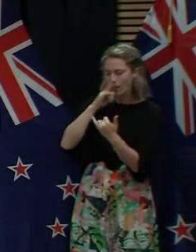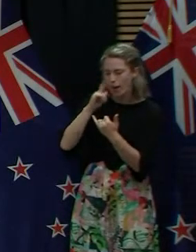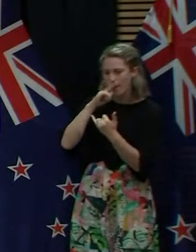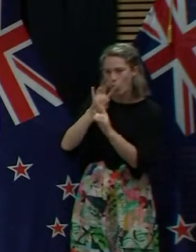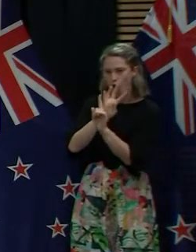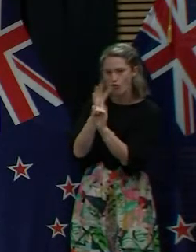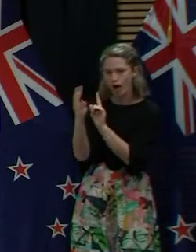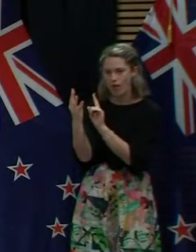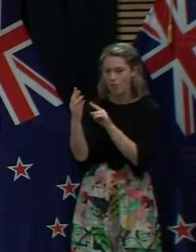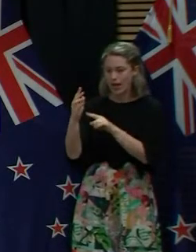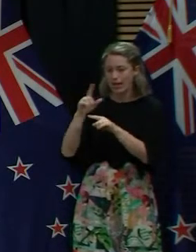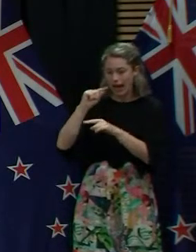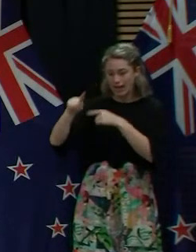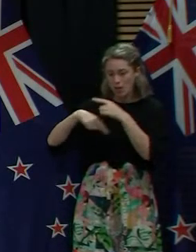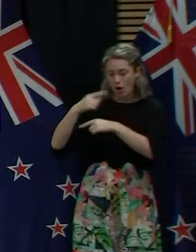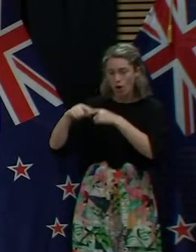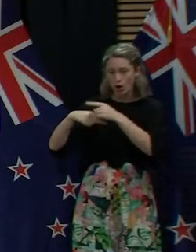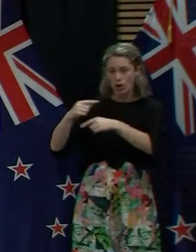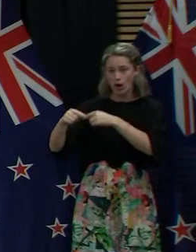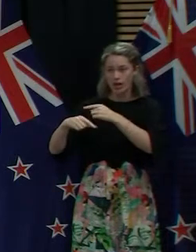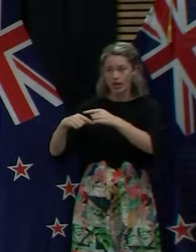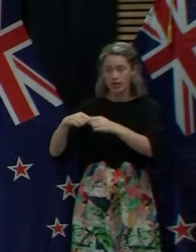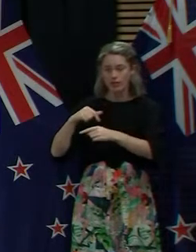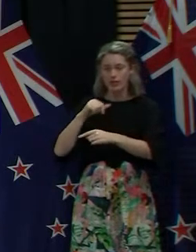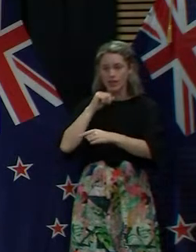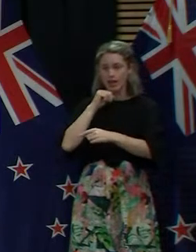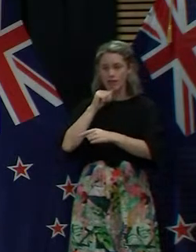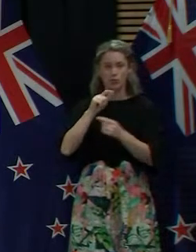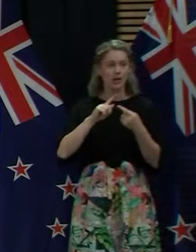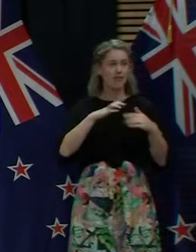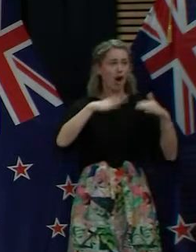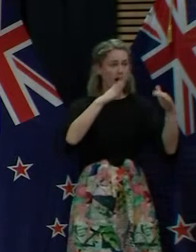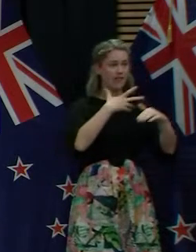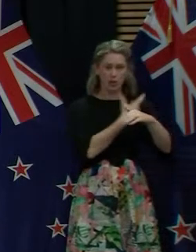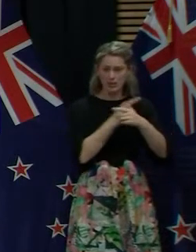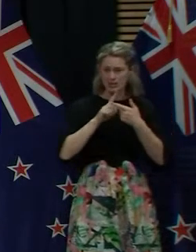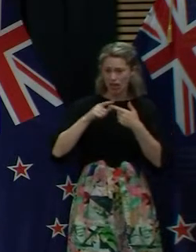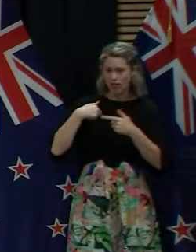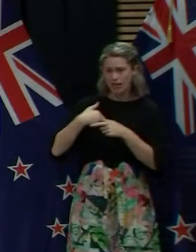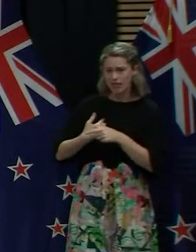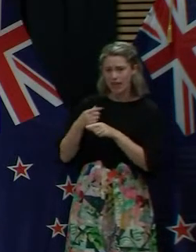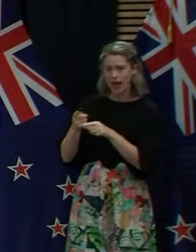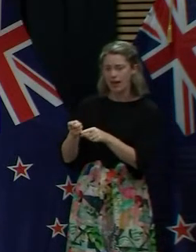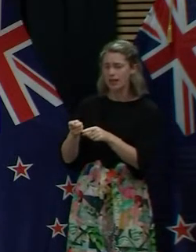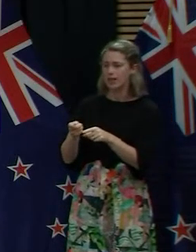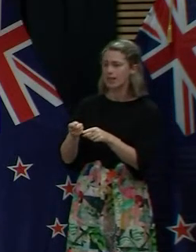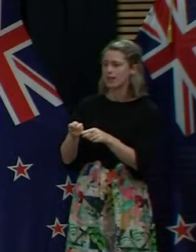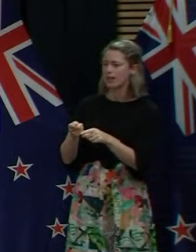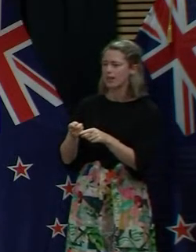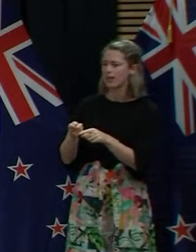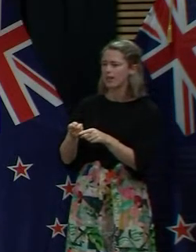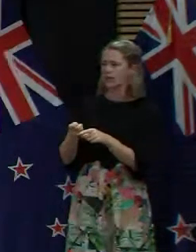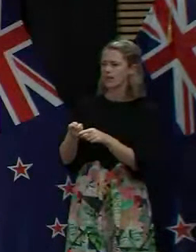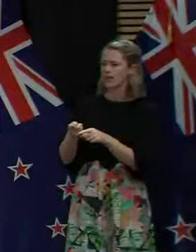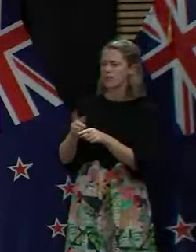in this sort of high vaccination world? We've heard from Professor Skegg, for example, about how it might be too difficult to test and